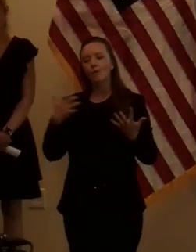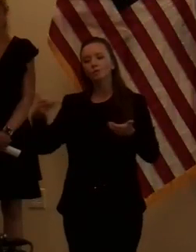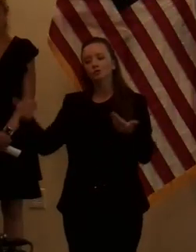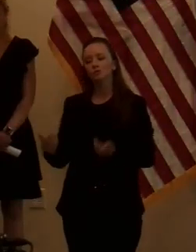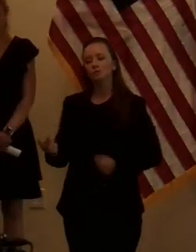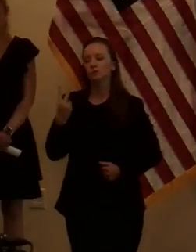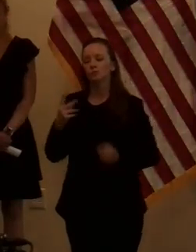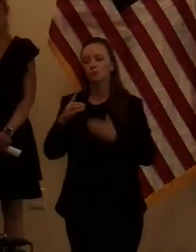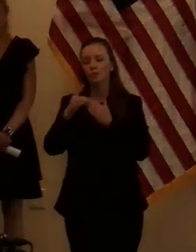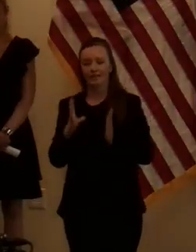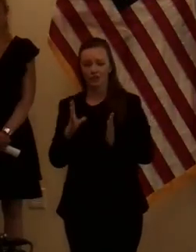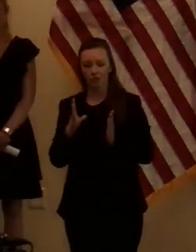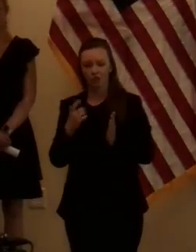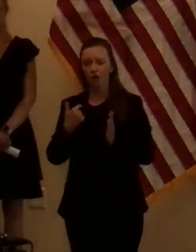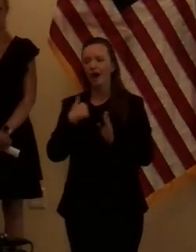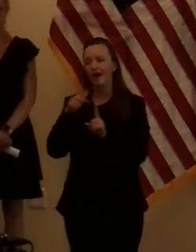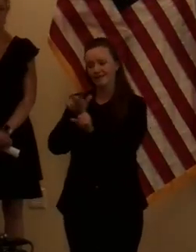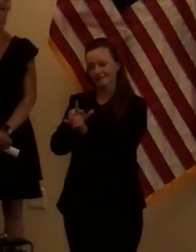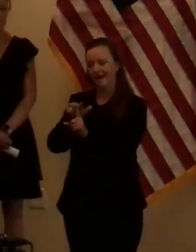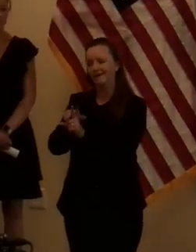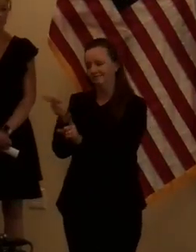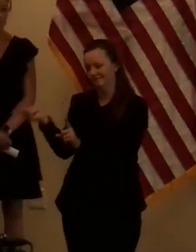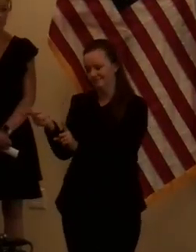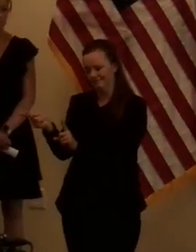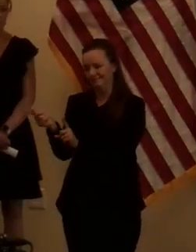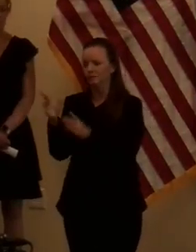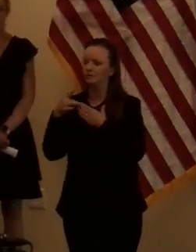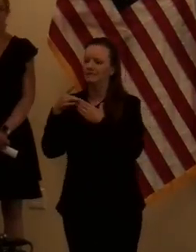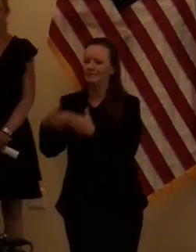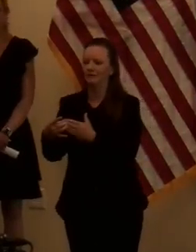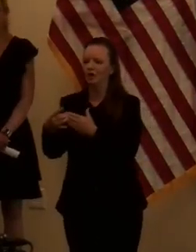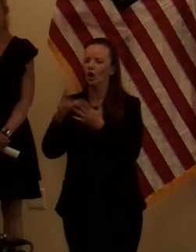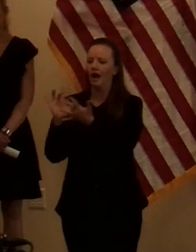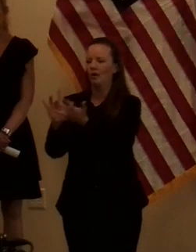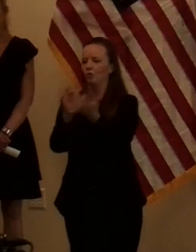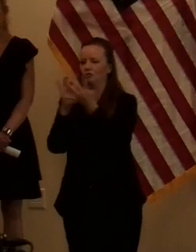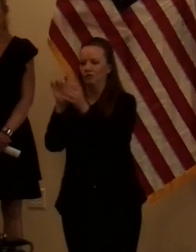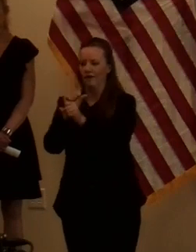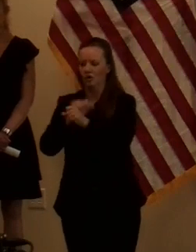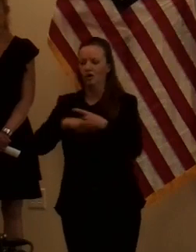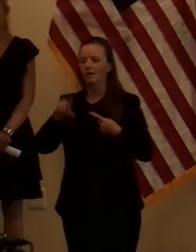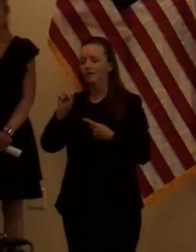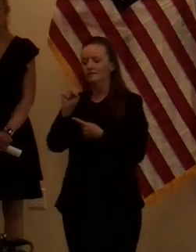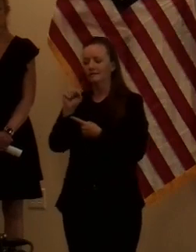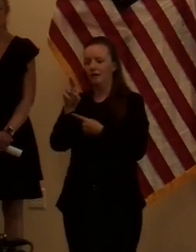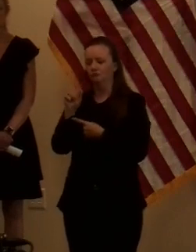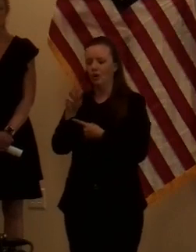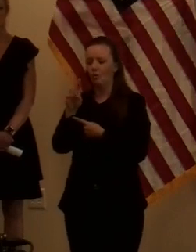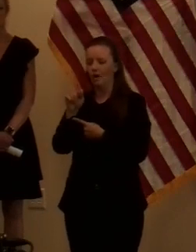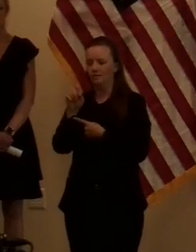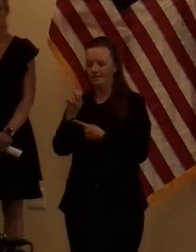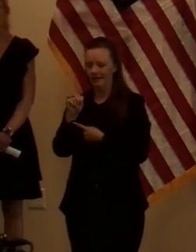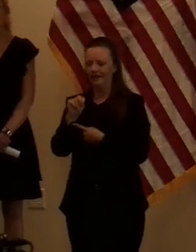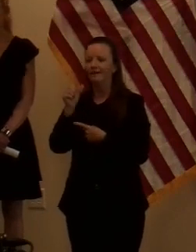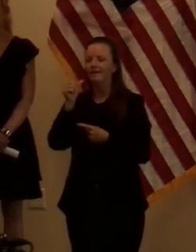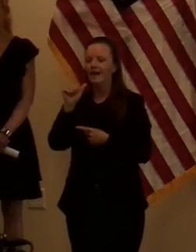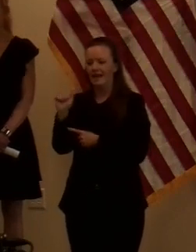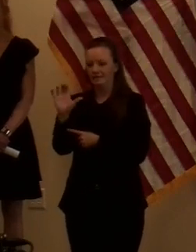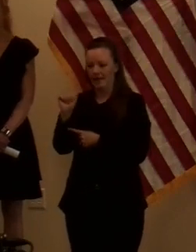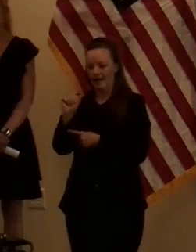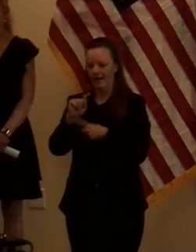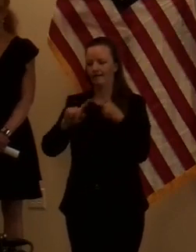two leaders I've assigned to spearhead the outreach effort. Sandra Watson of the Arizona Commerce Authority